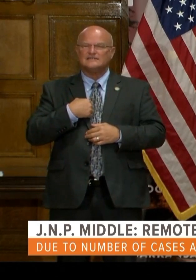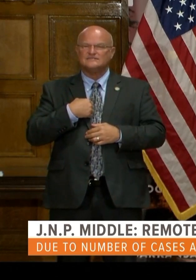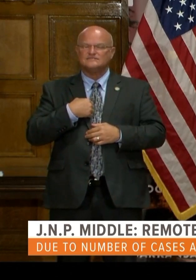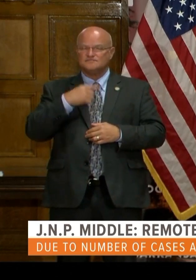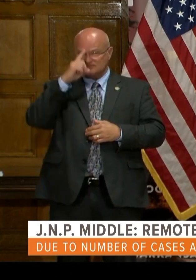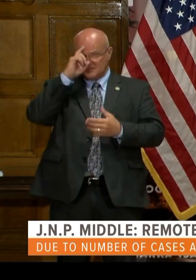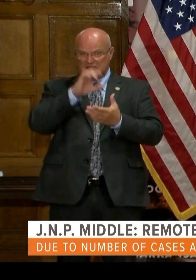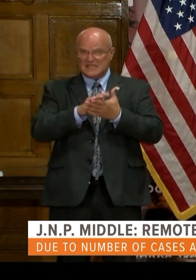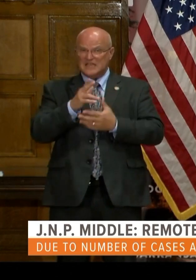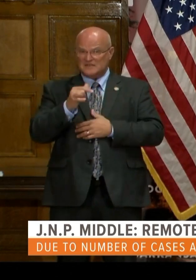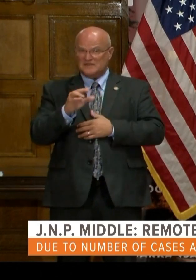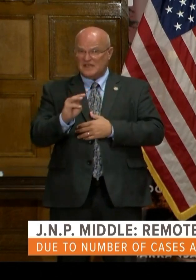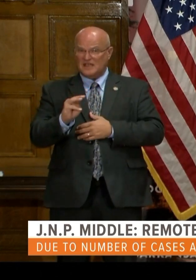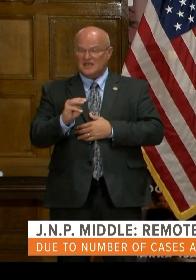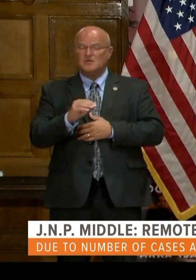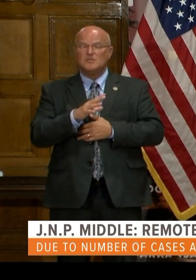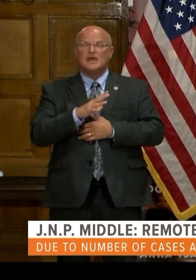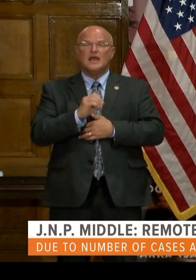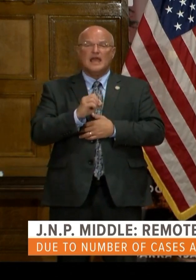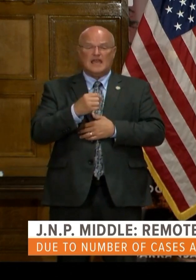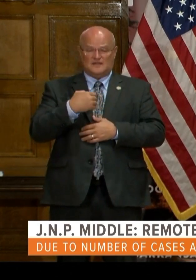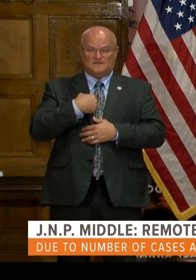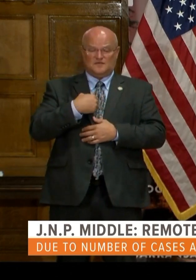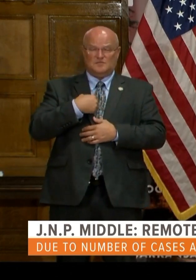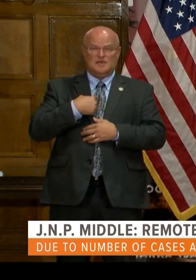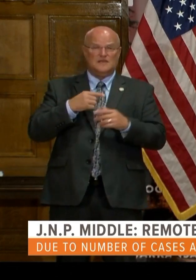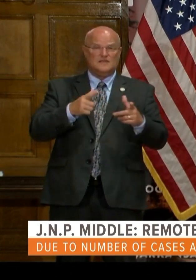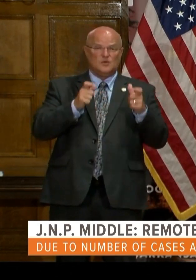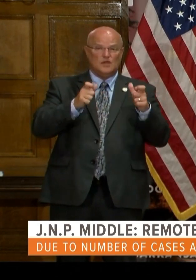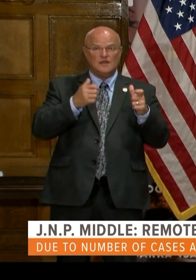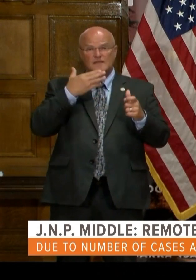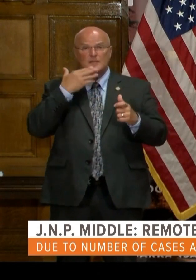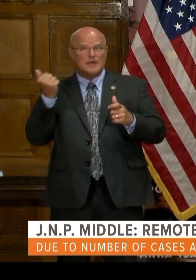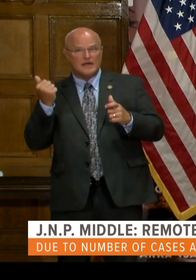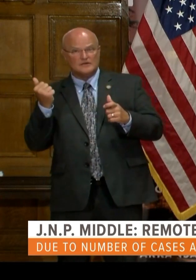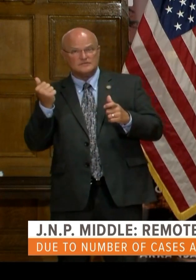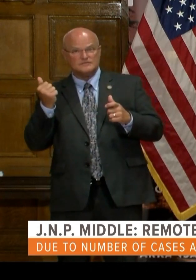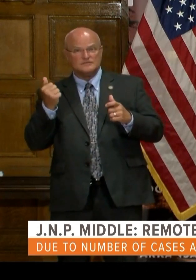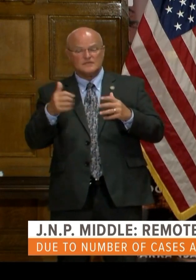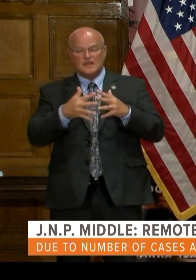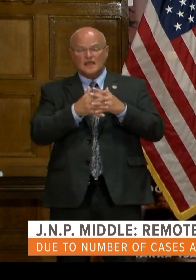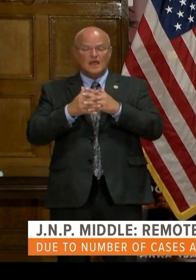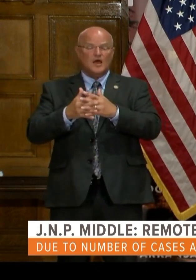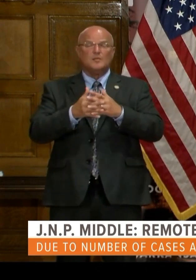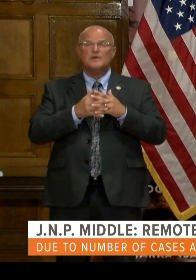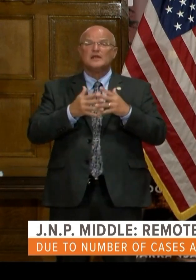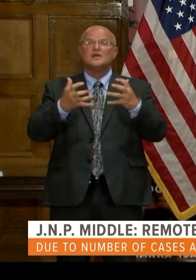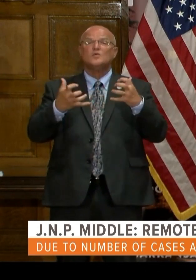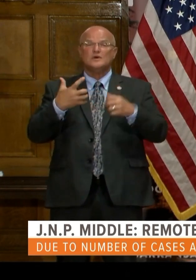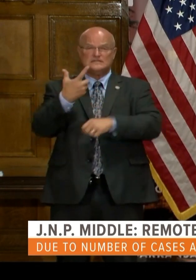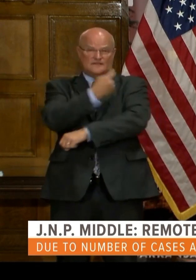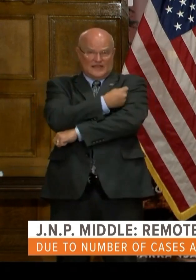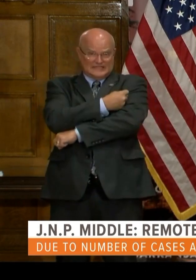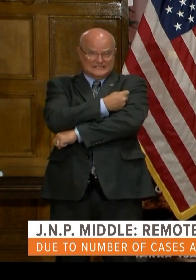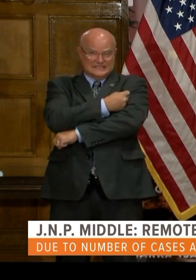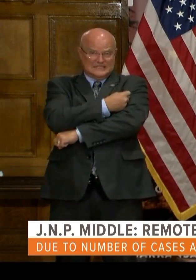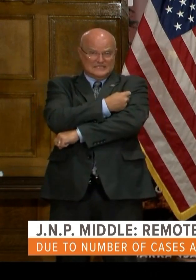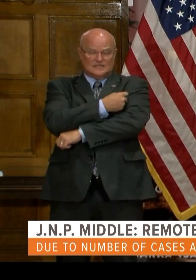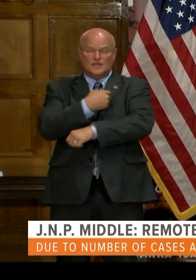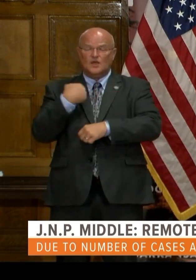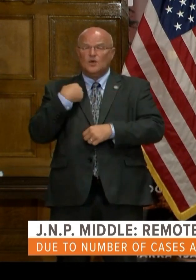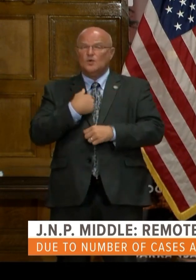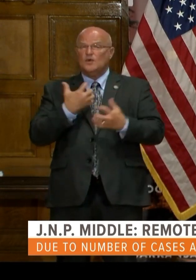and in terms of timing, to me, the quicker the better. America wants a vaccine. We